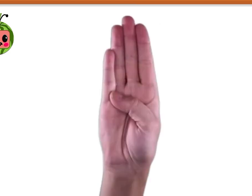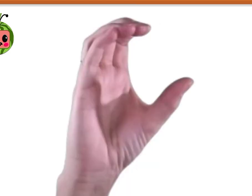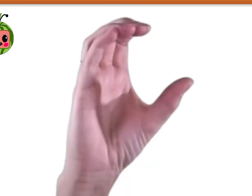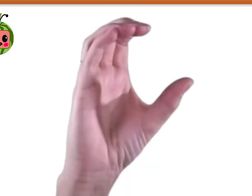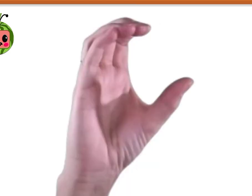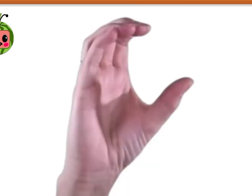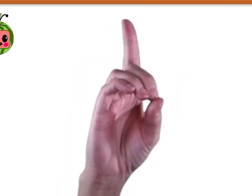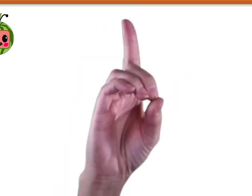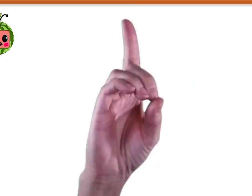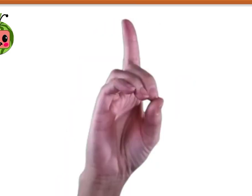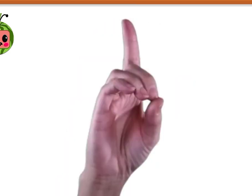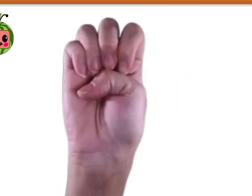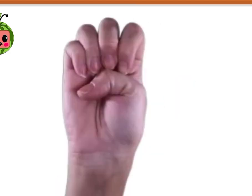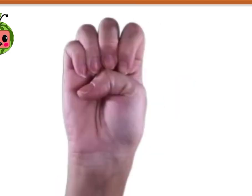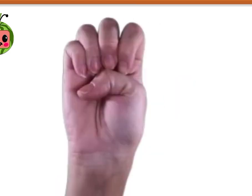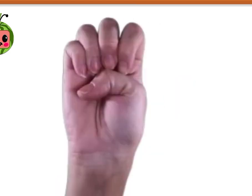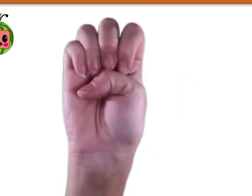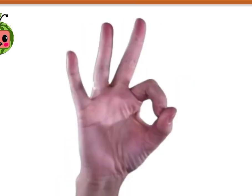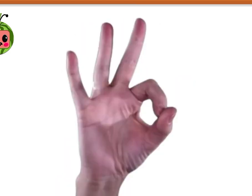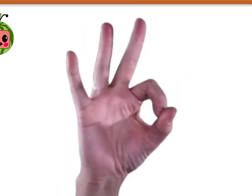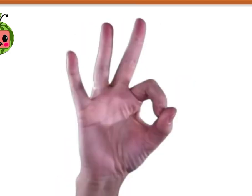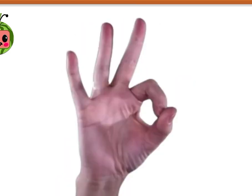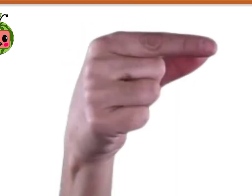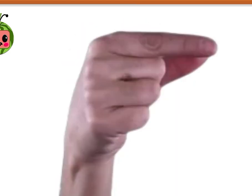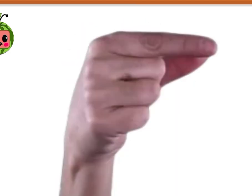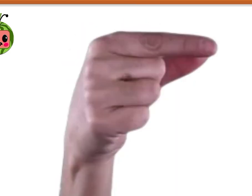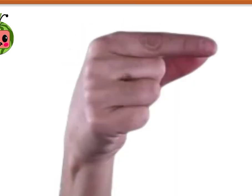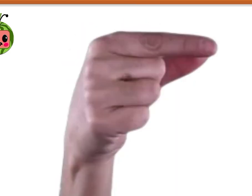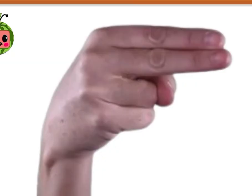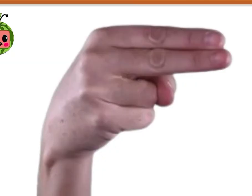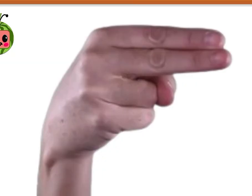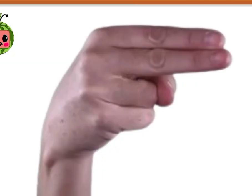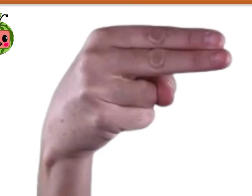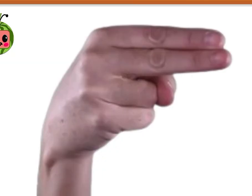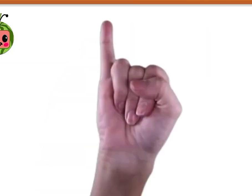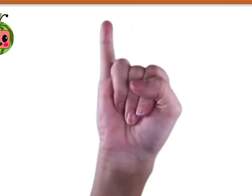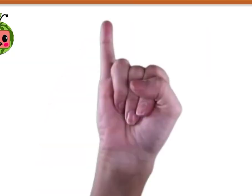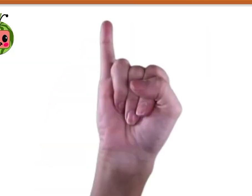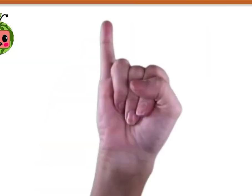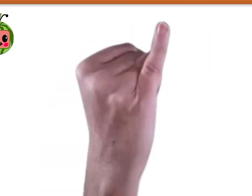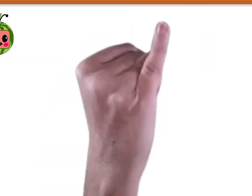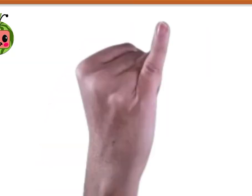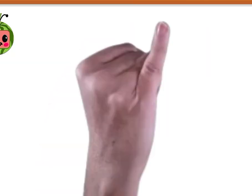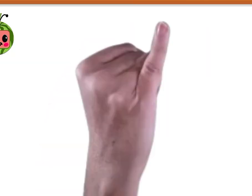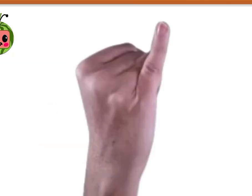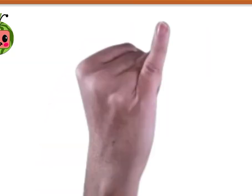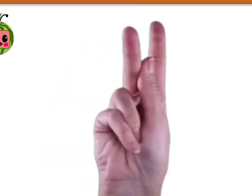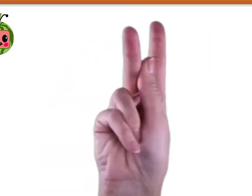C, D, E, F, G, H, I, J,